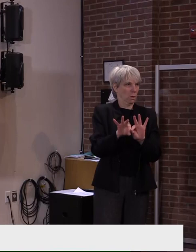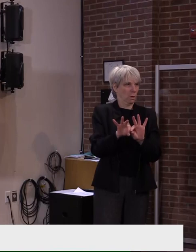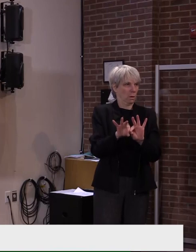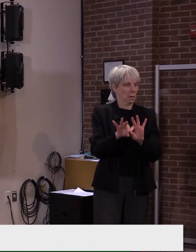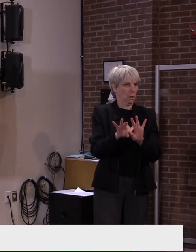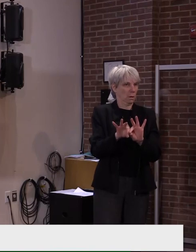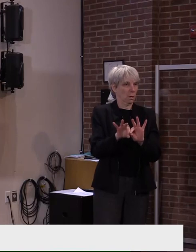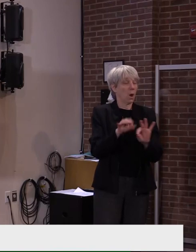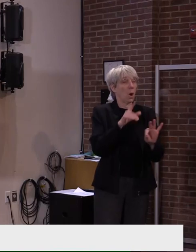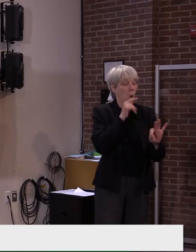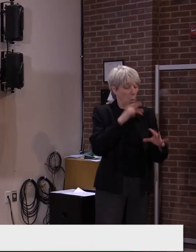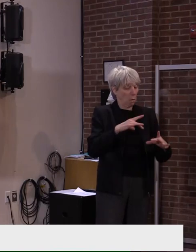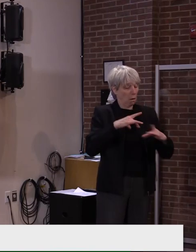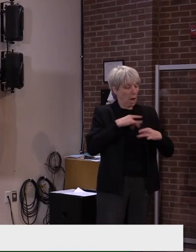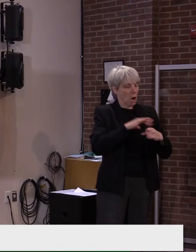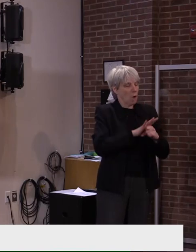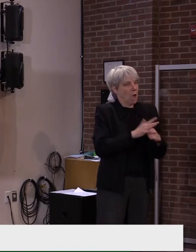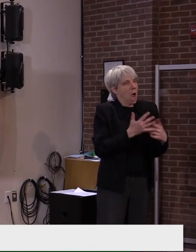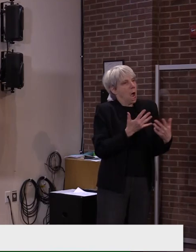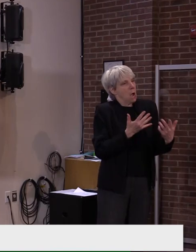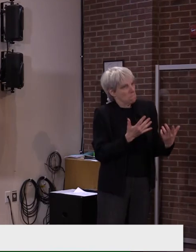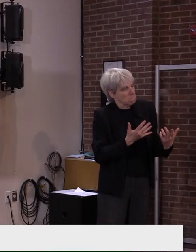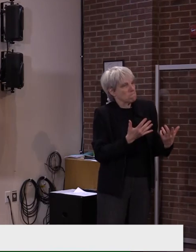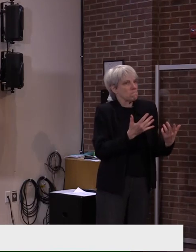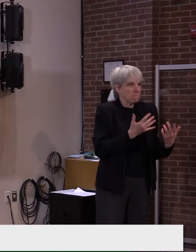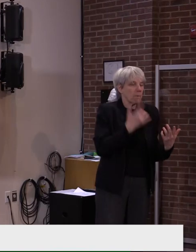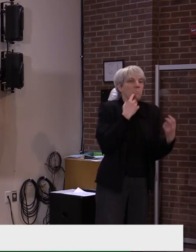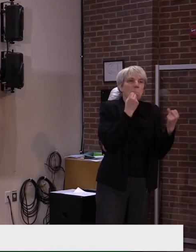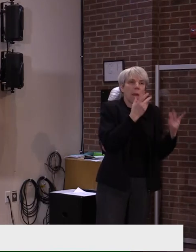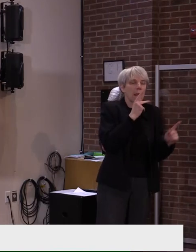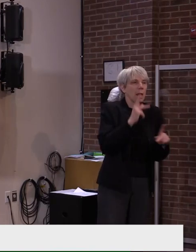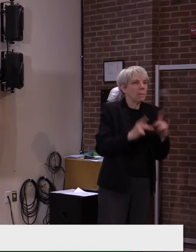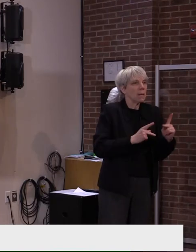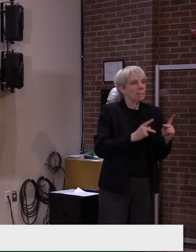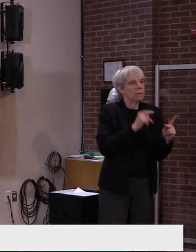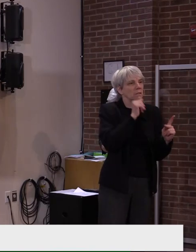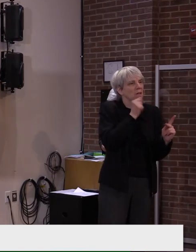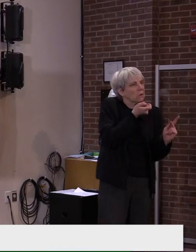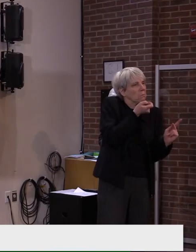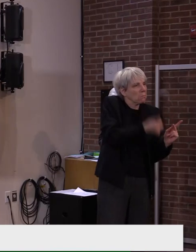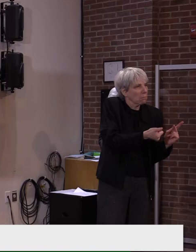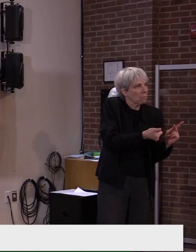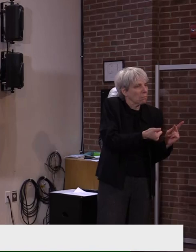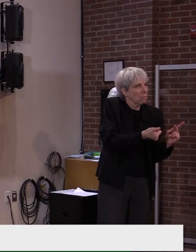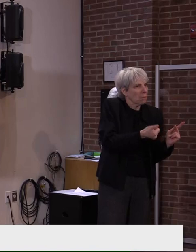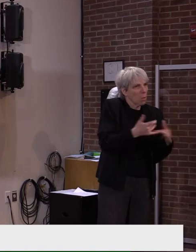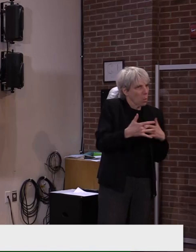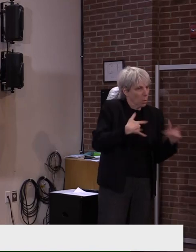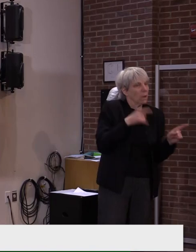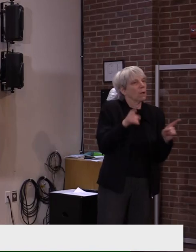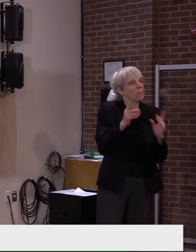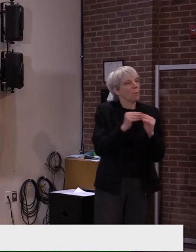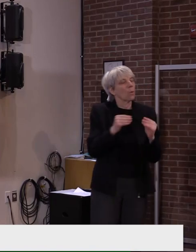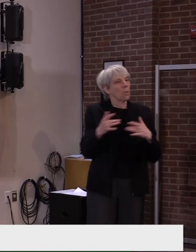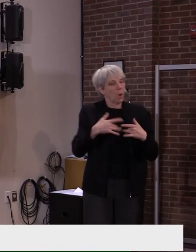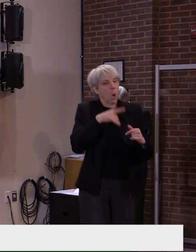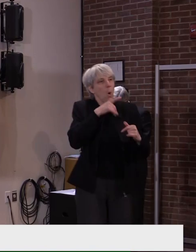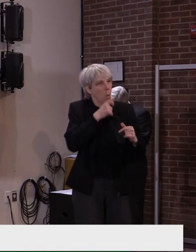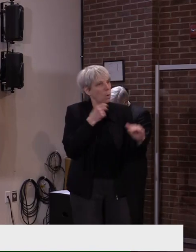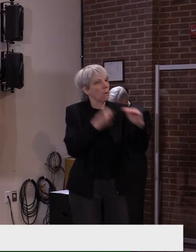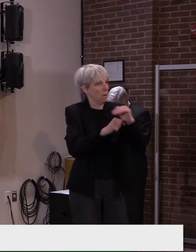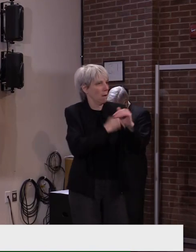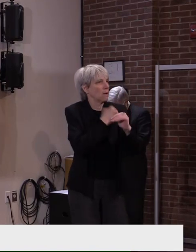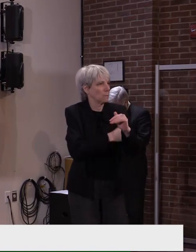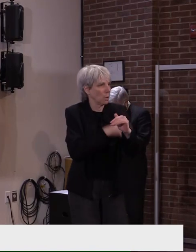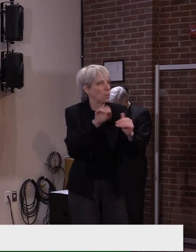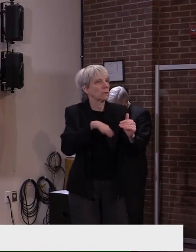and deaths, just like we've been doing every day since day one. Here's why. Even if